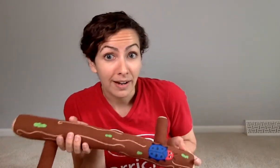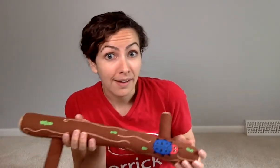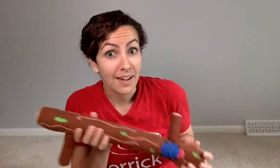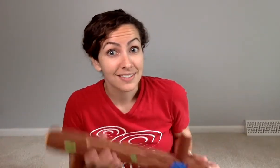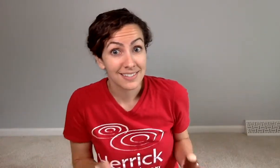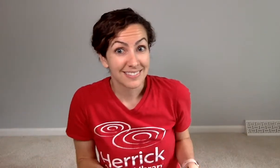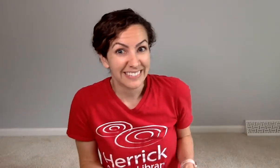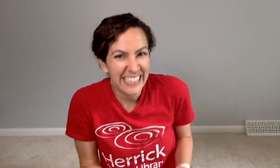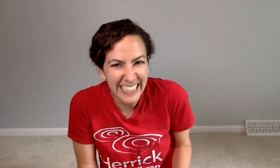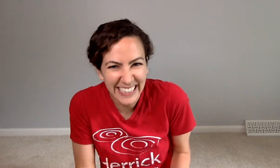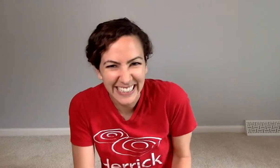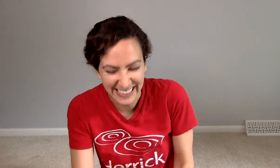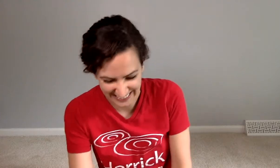guess.